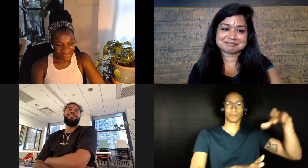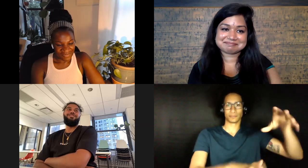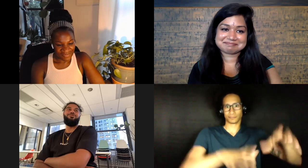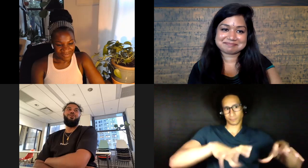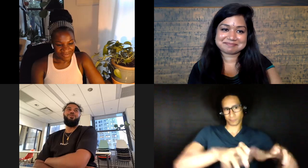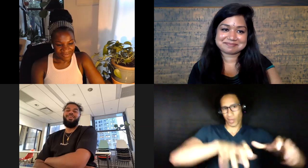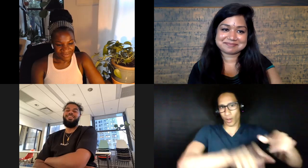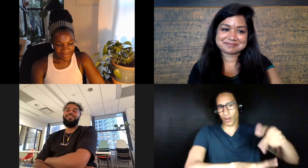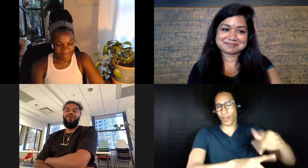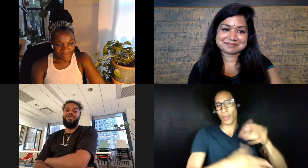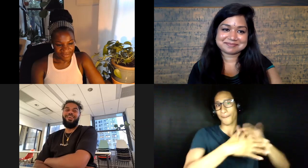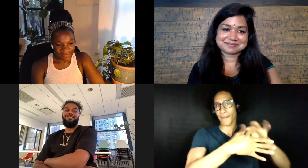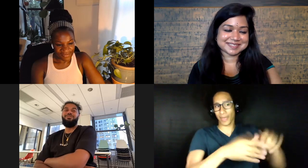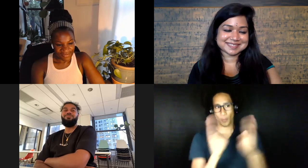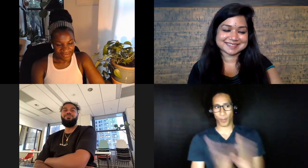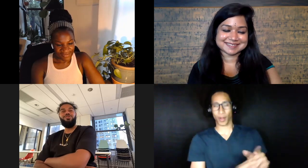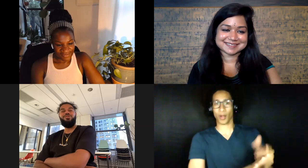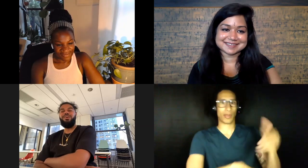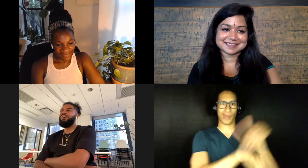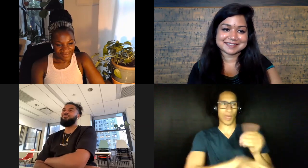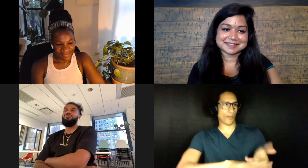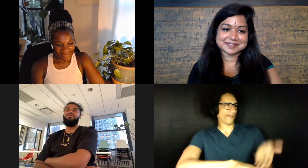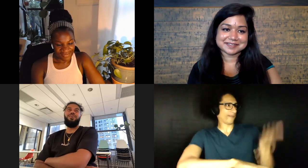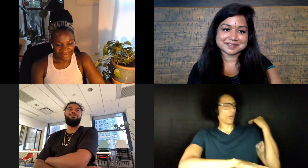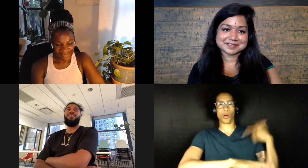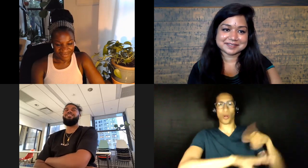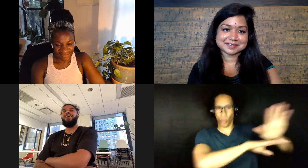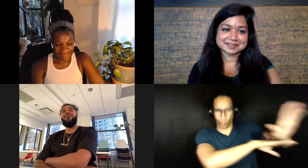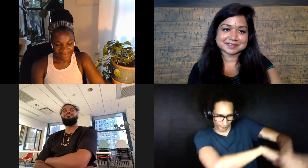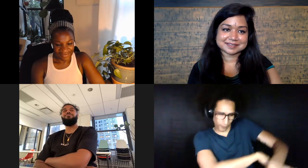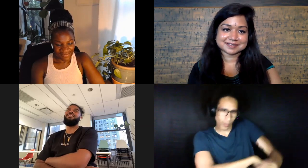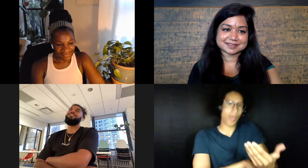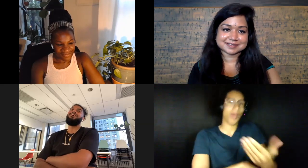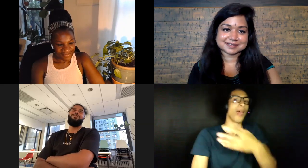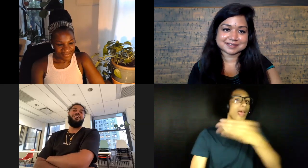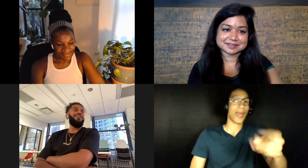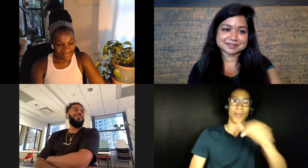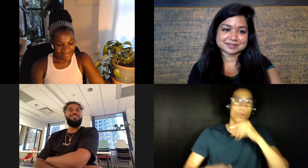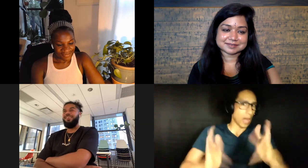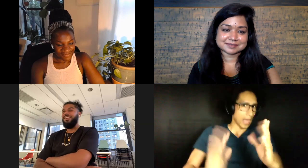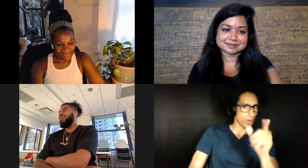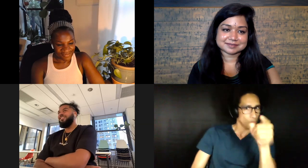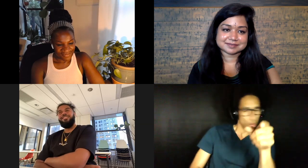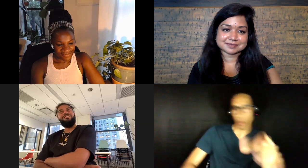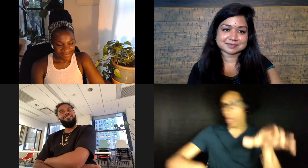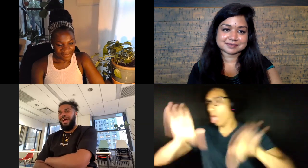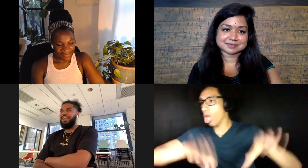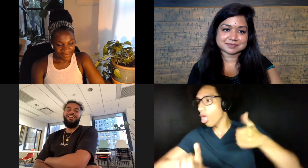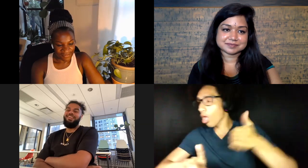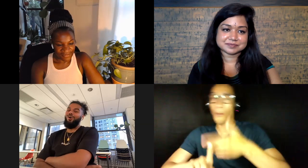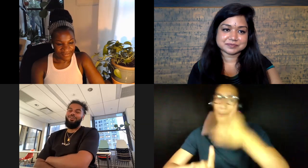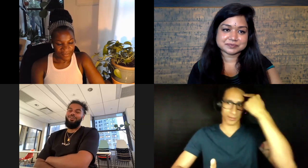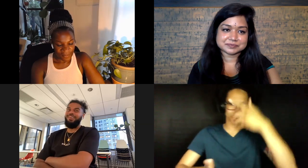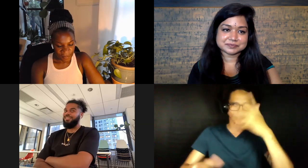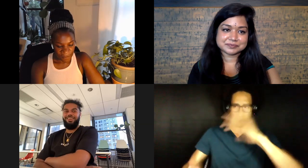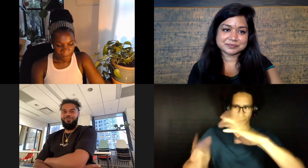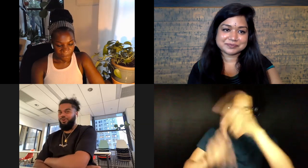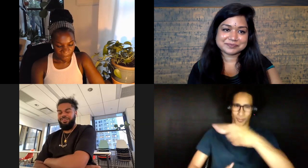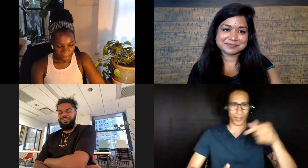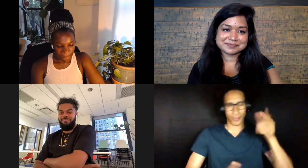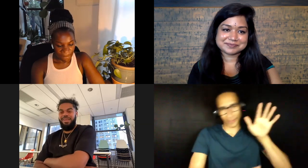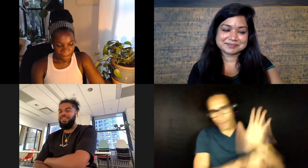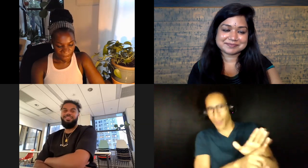I love that. That's, I mean, to be inspired by the world around us, right? You both talked about kind of moving